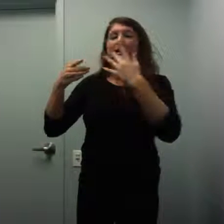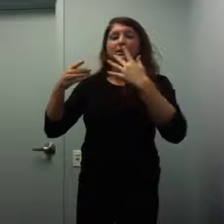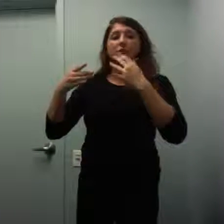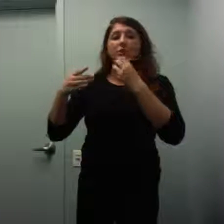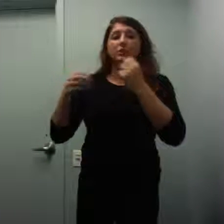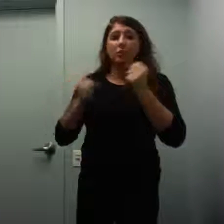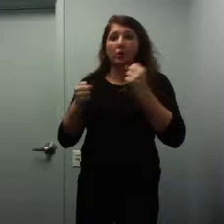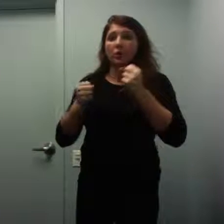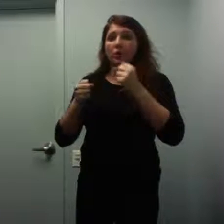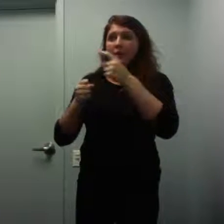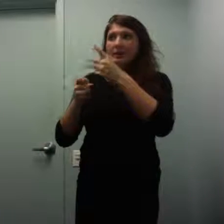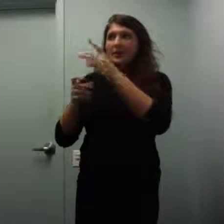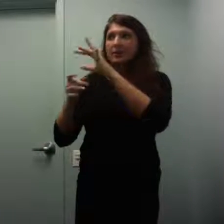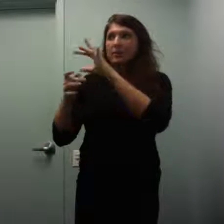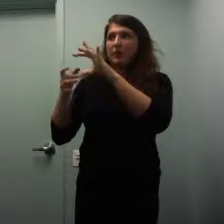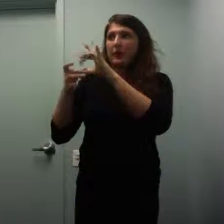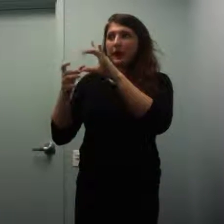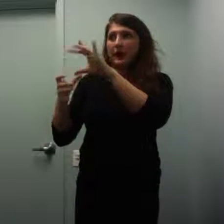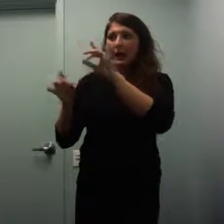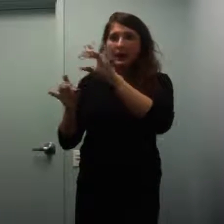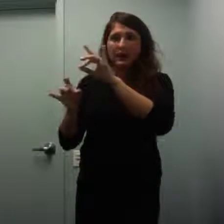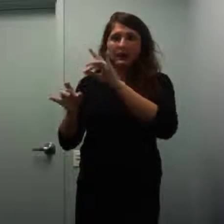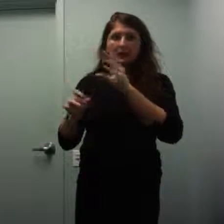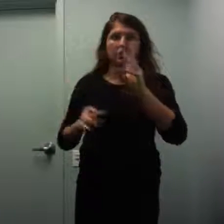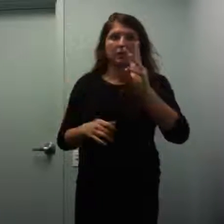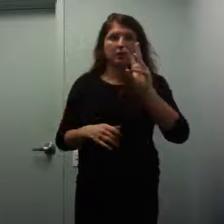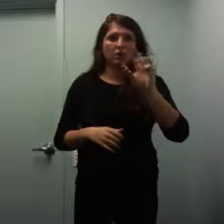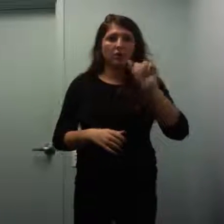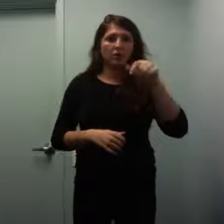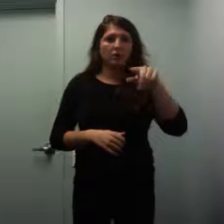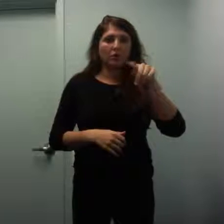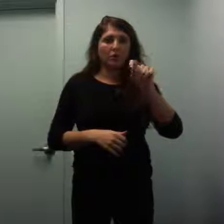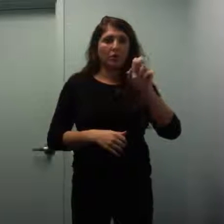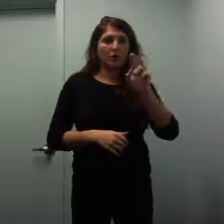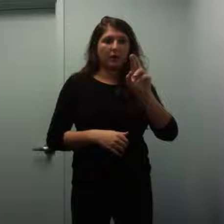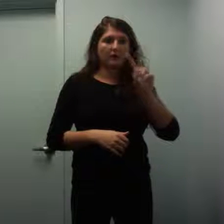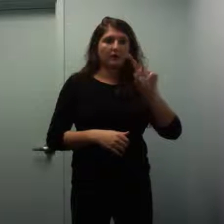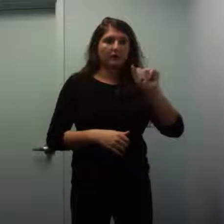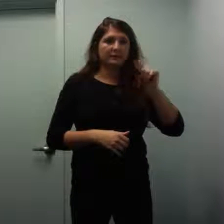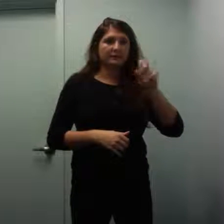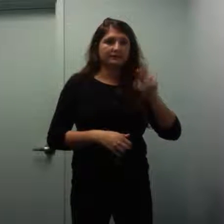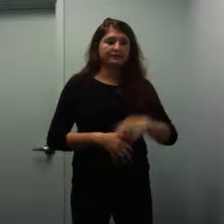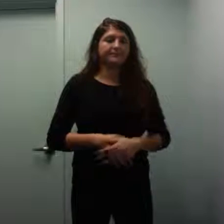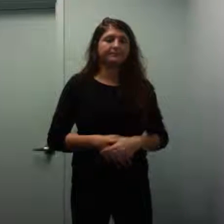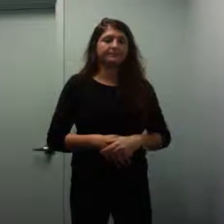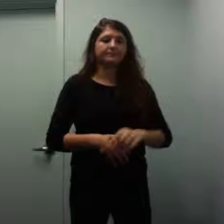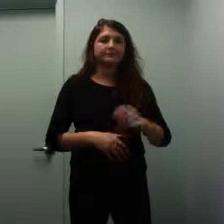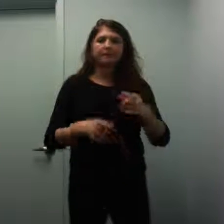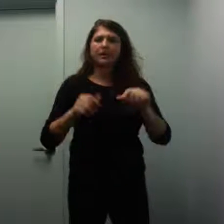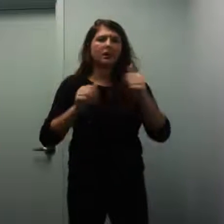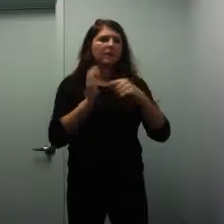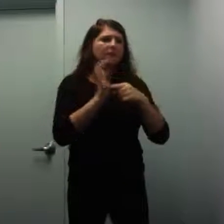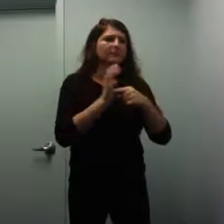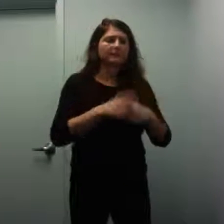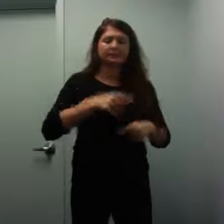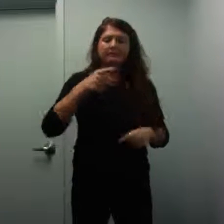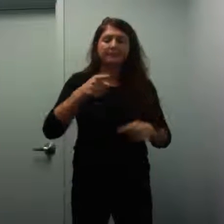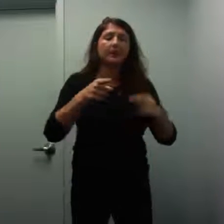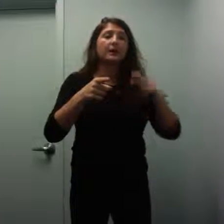one. Rod? Like when you're cooking and the steam from the pan hits the lid. Okay, that's one. If